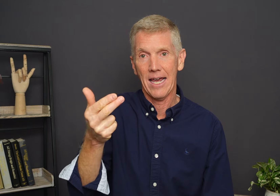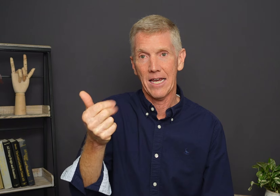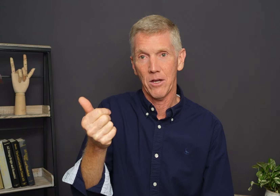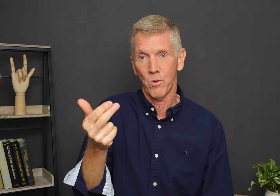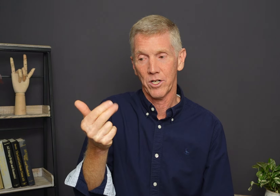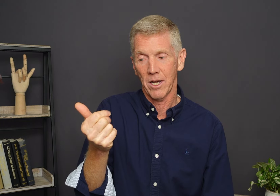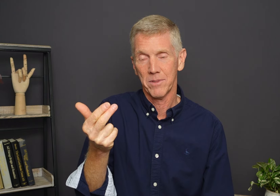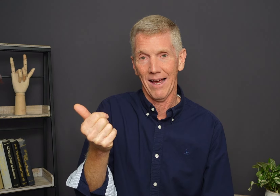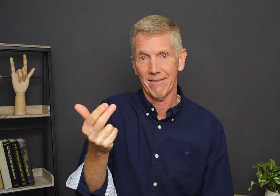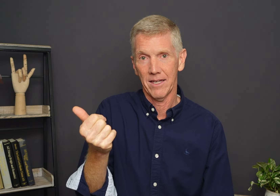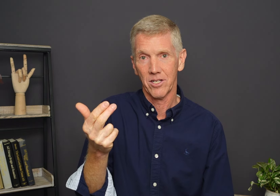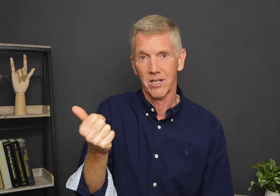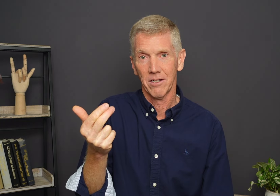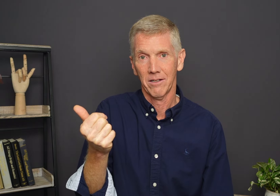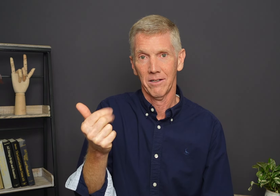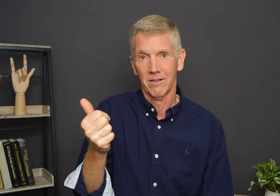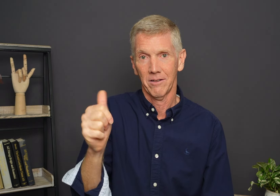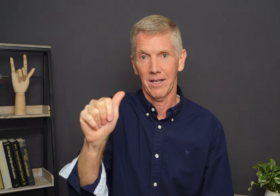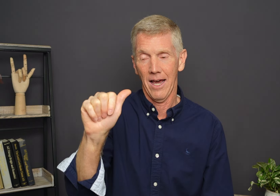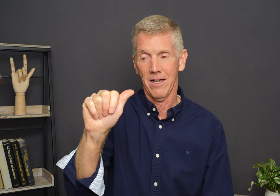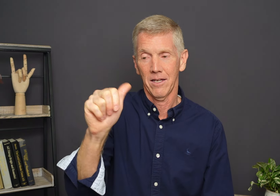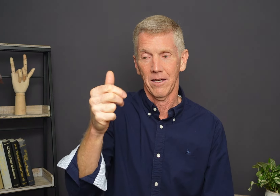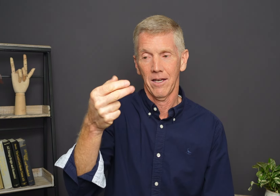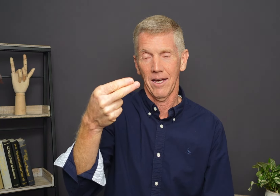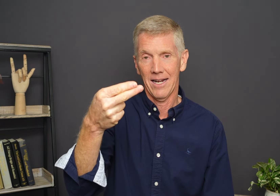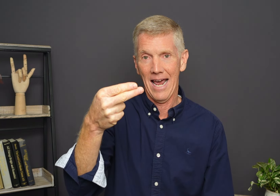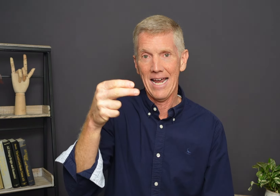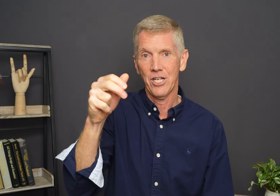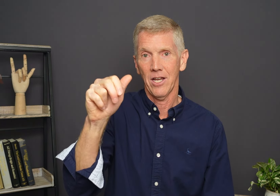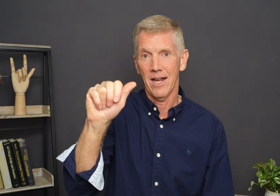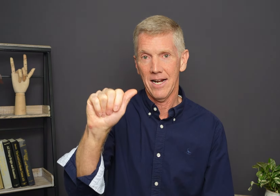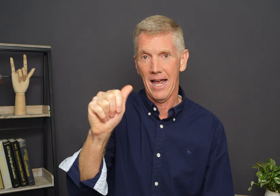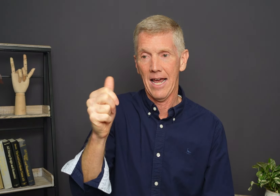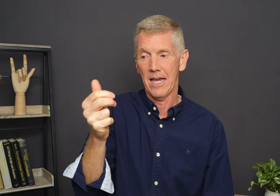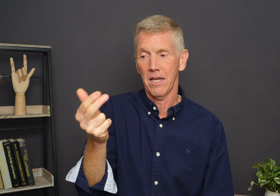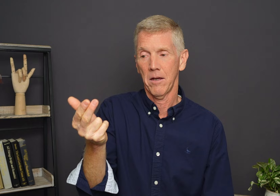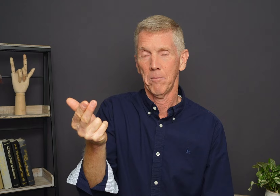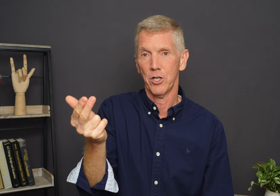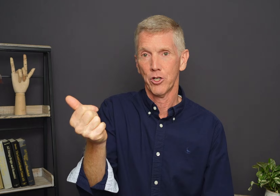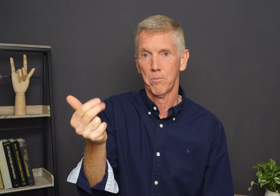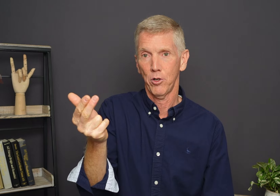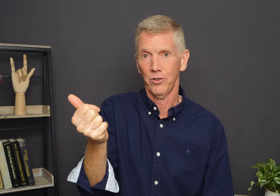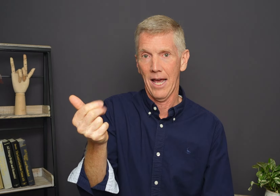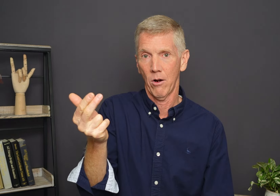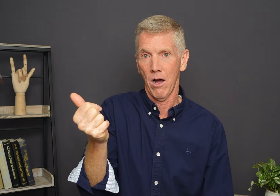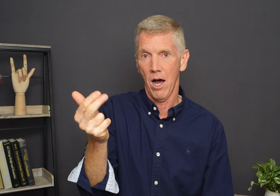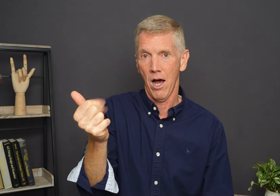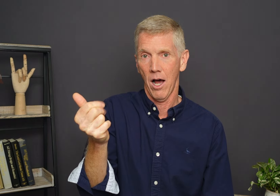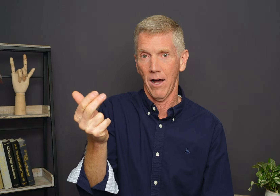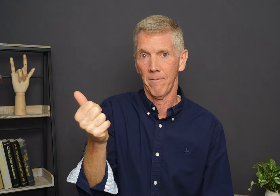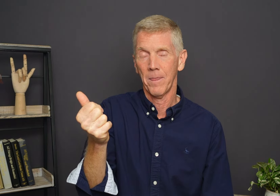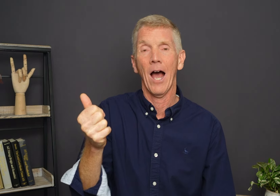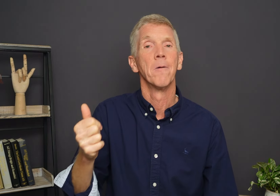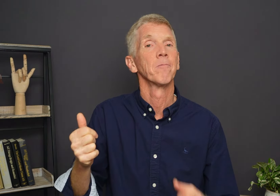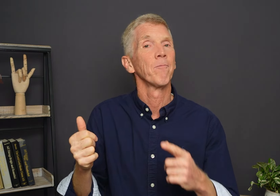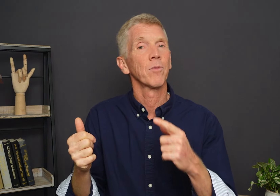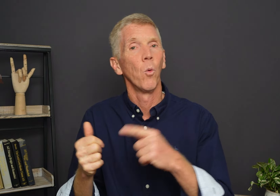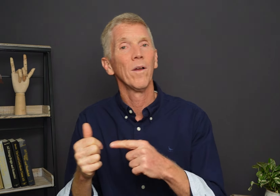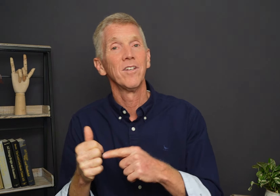H-A, which comes like this, okay? An H and an A, but just pull down, ha-ha. Now, what this